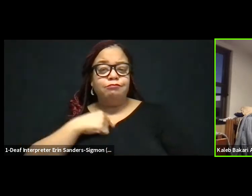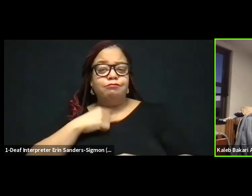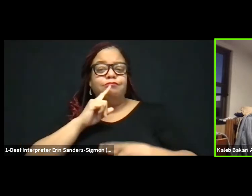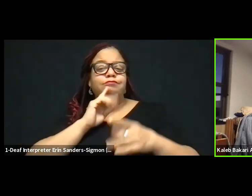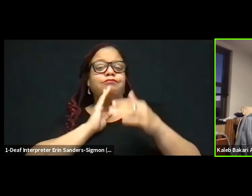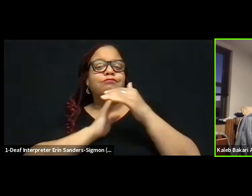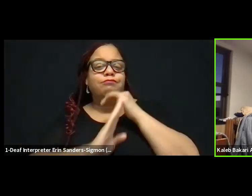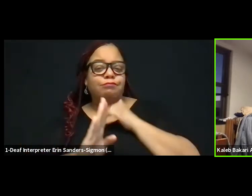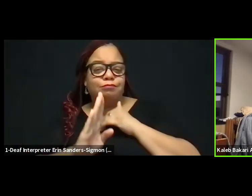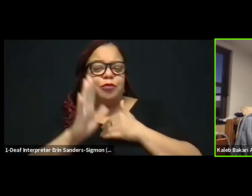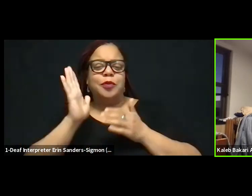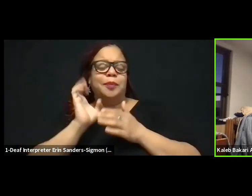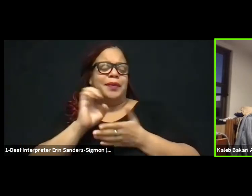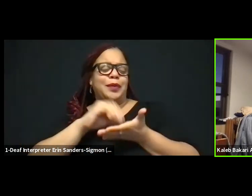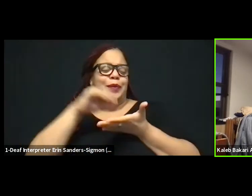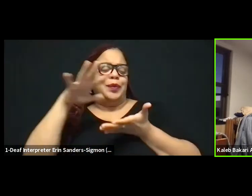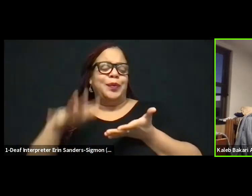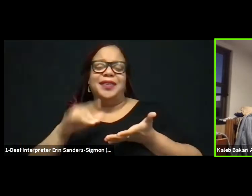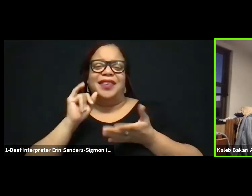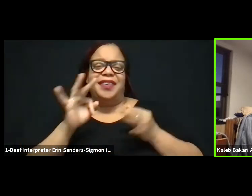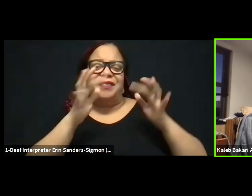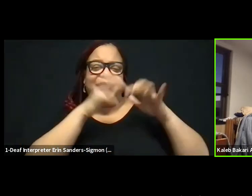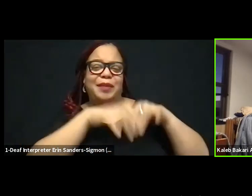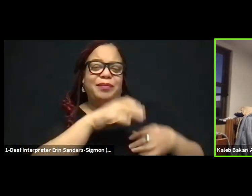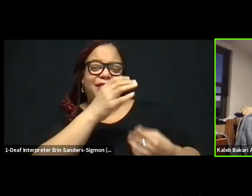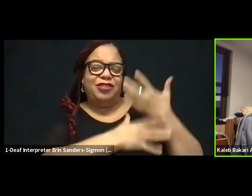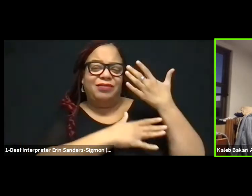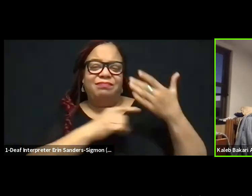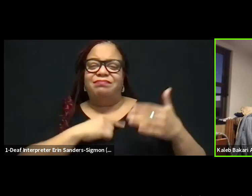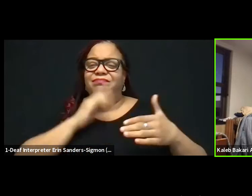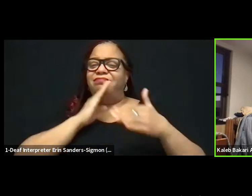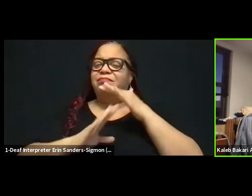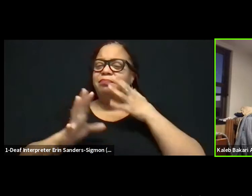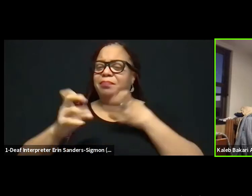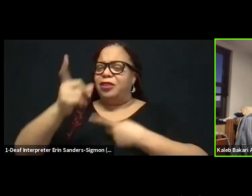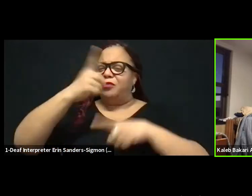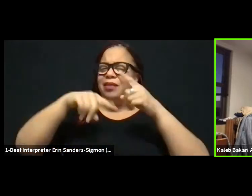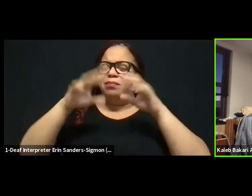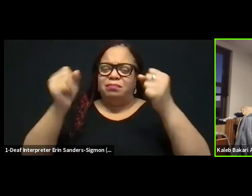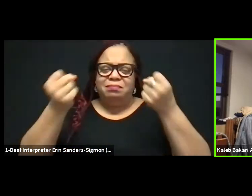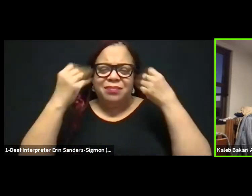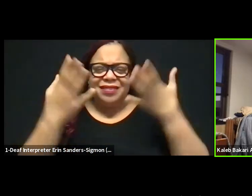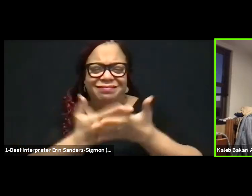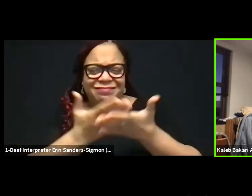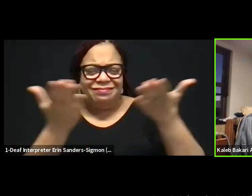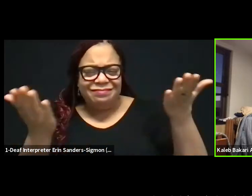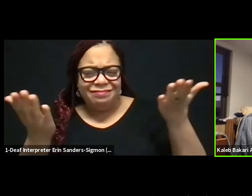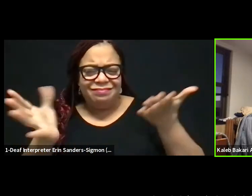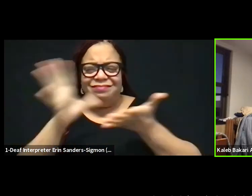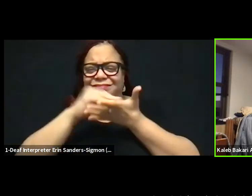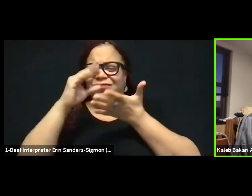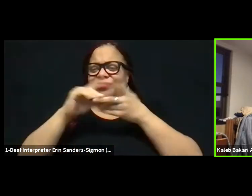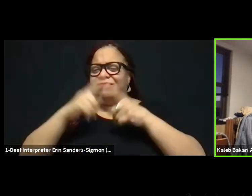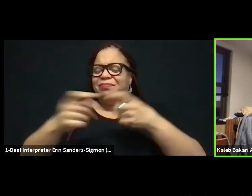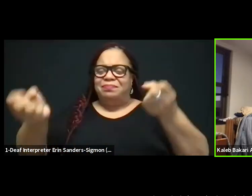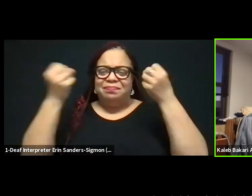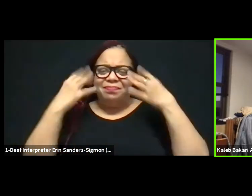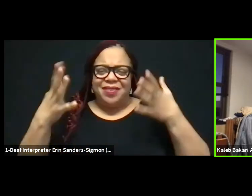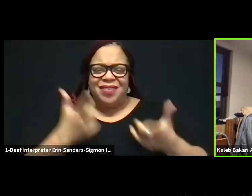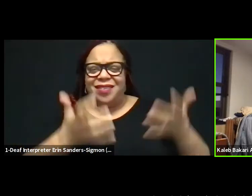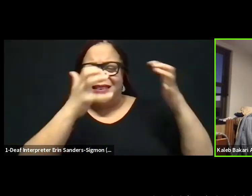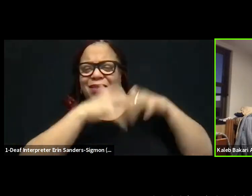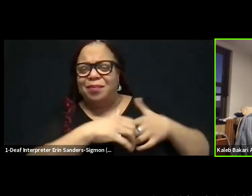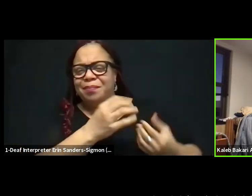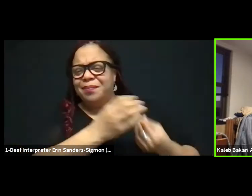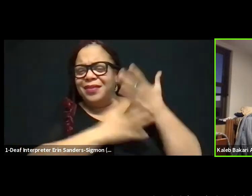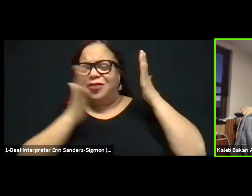abolitionists through their work, through their writings, through their words and their action and being. I think that